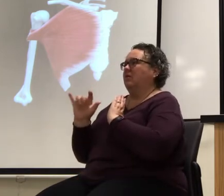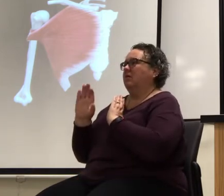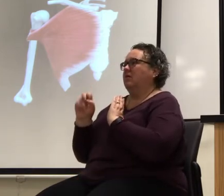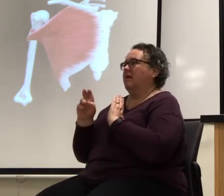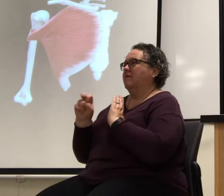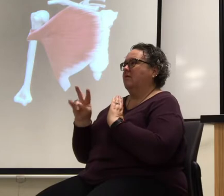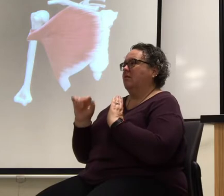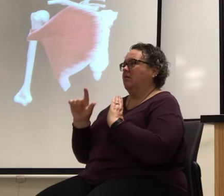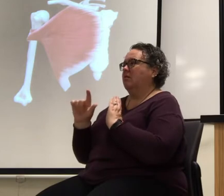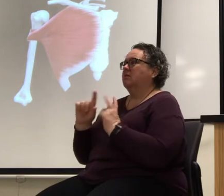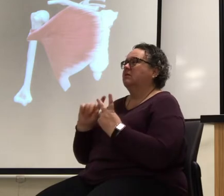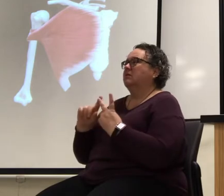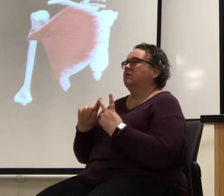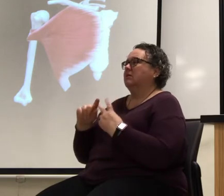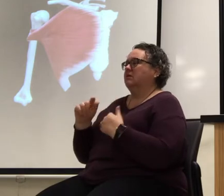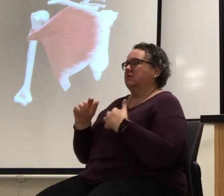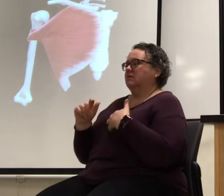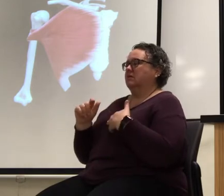Sternum.